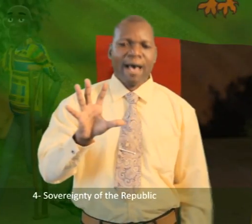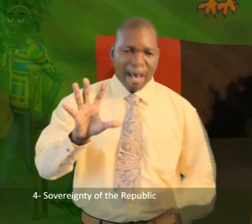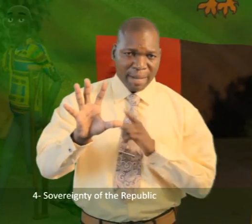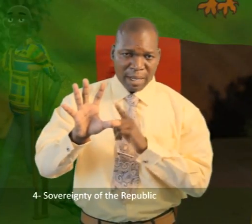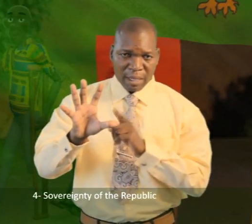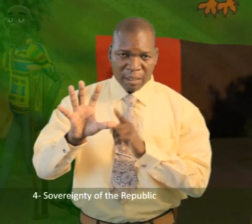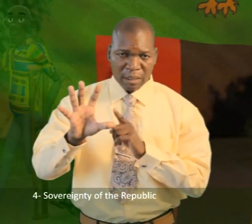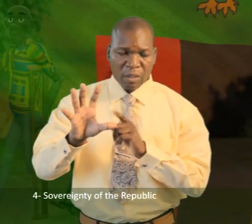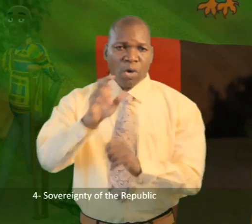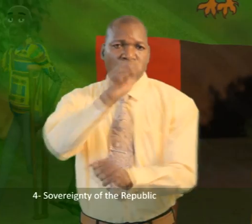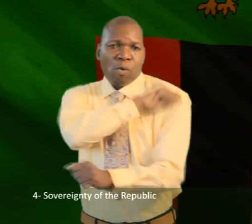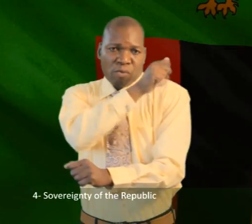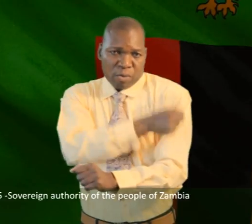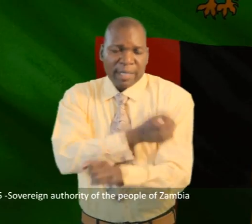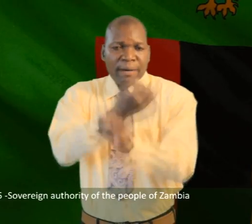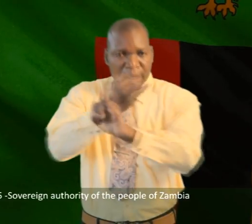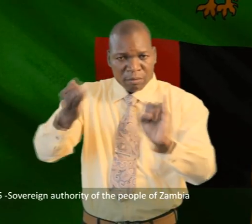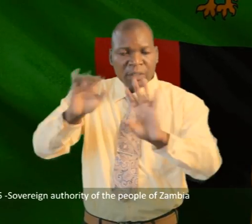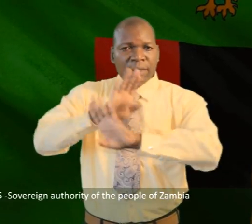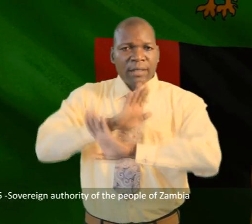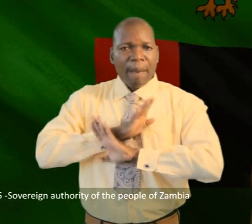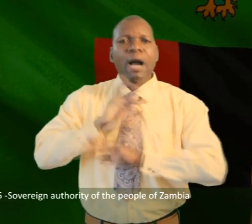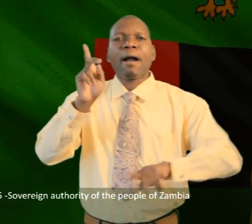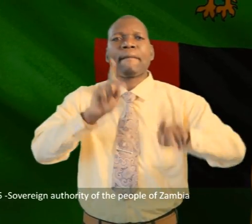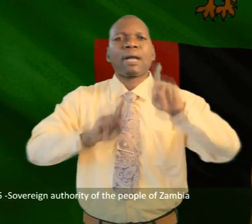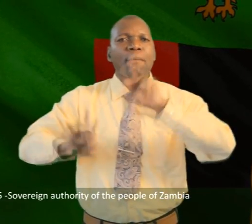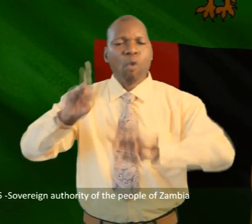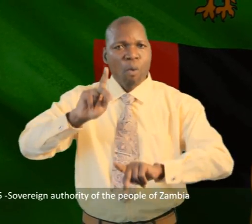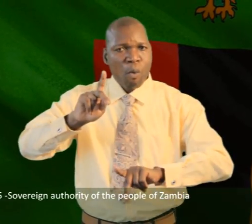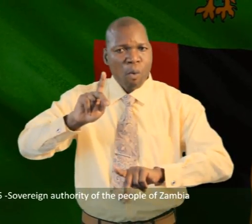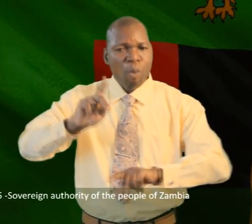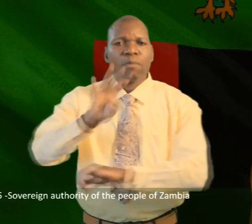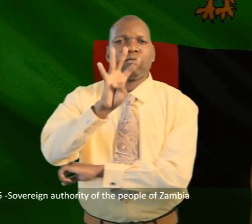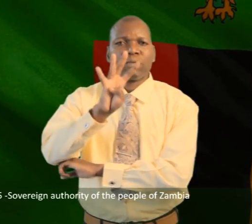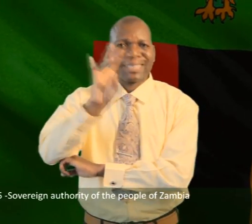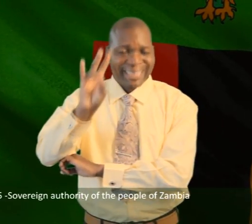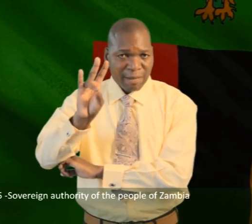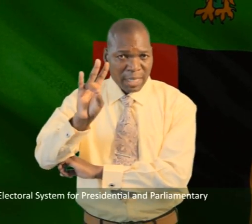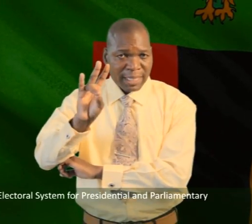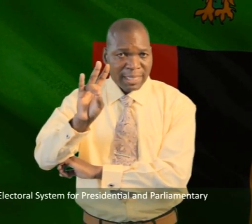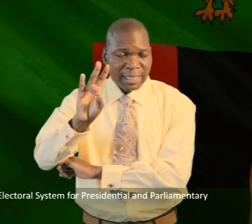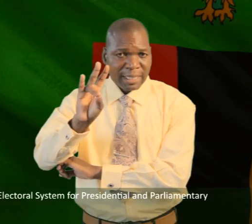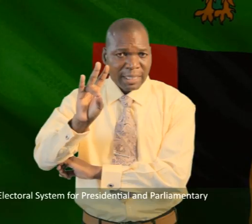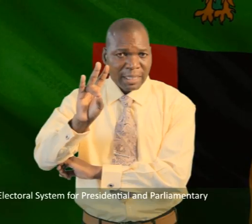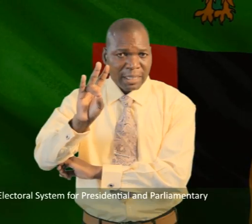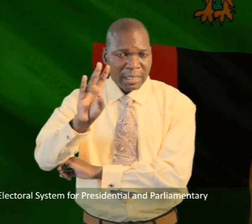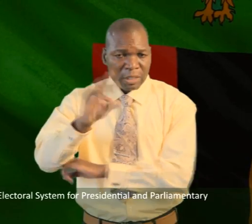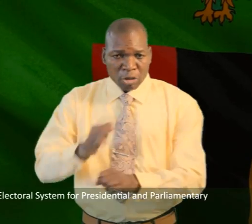Sovereignty of the Republic. 5. Sovereign authority of the people of Zambia. 47.